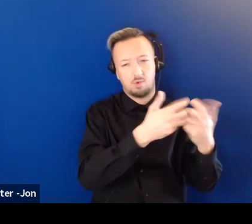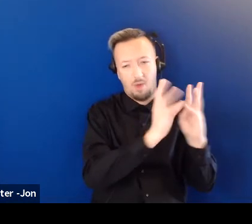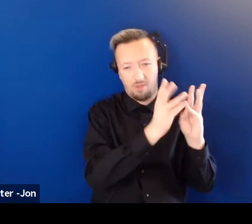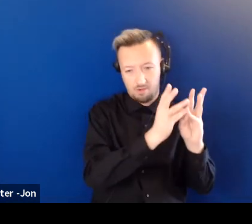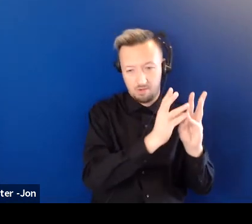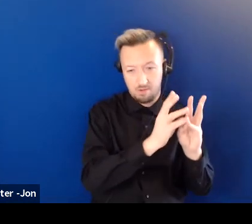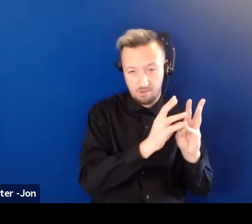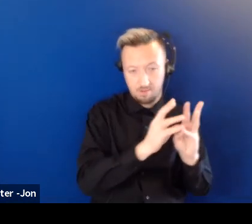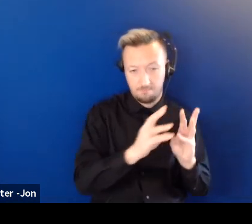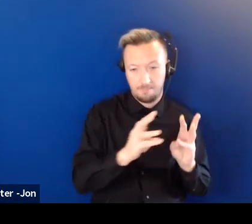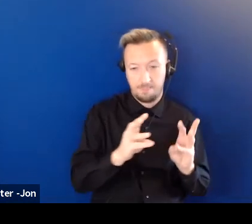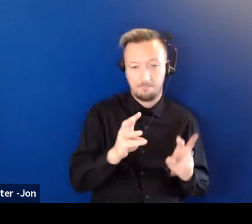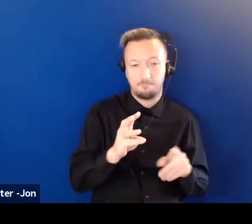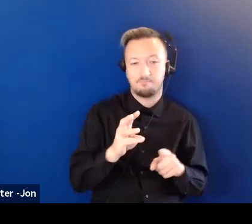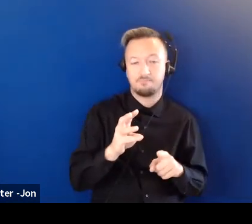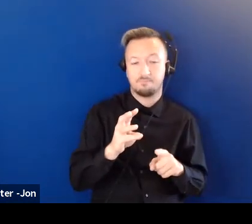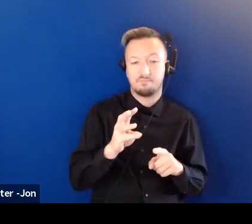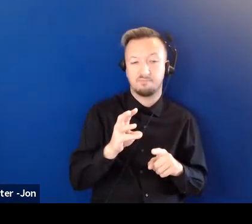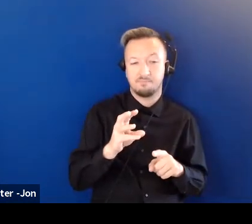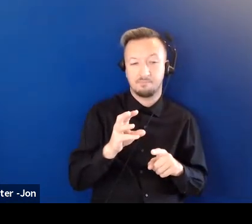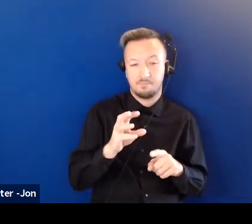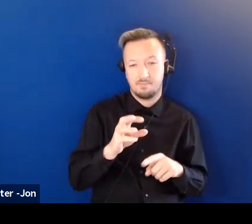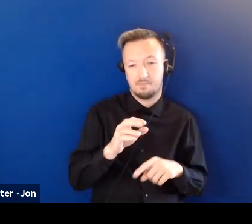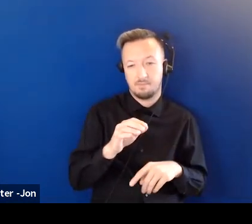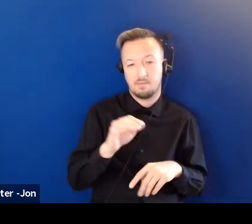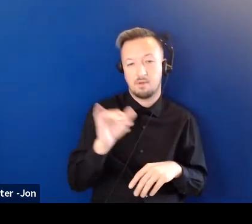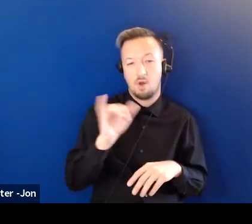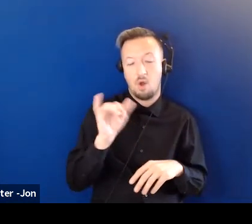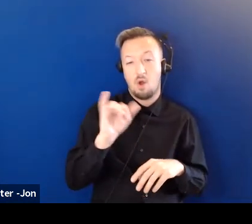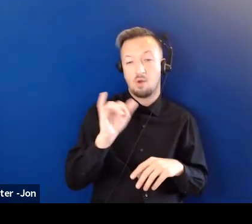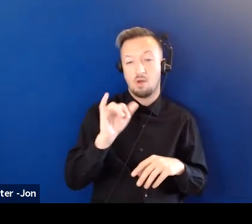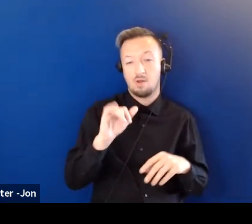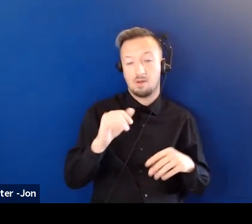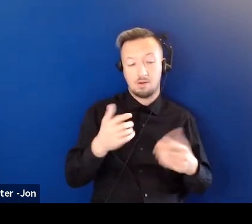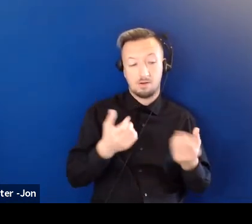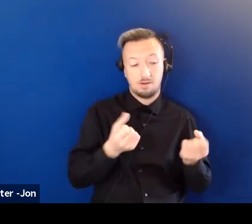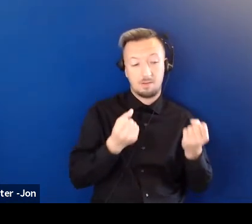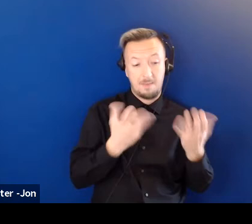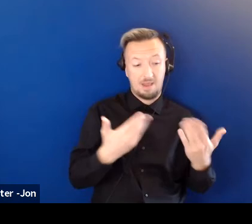And I want to revisit the gaps and opportunities. Youth with disabilities are often presented with less opportunities for learning and